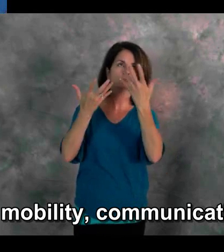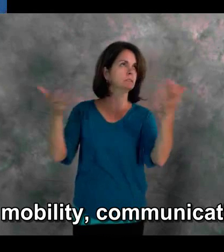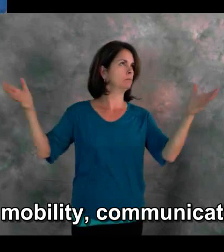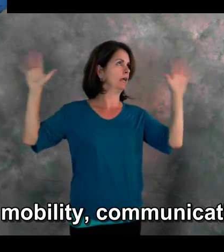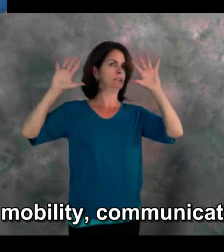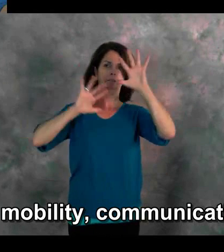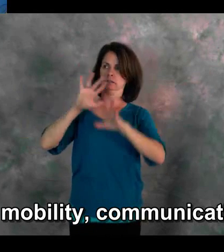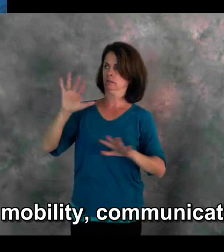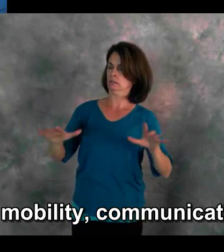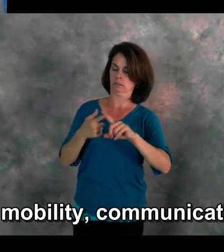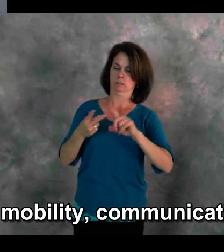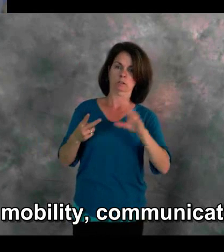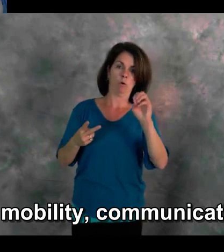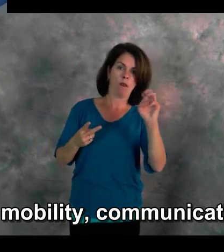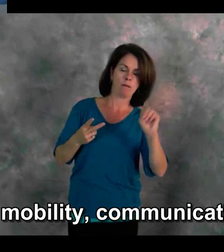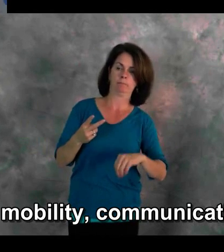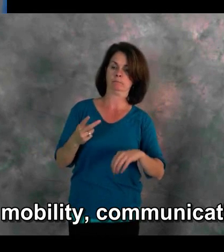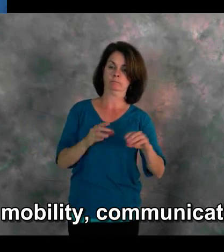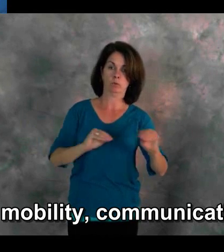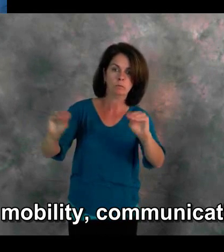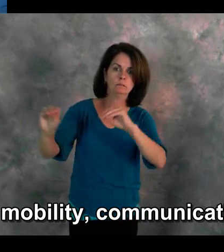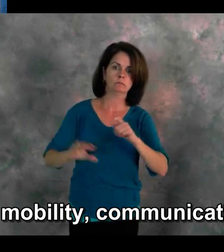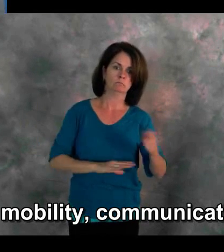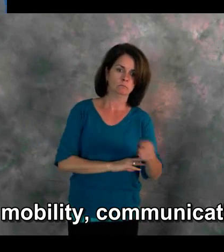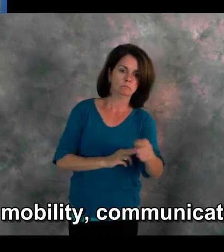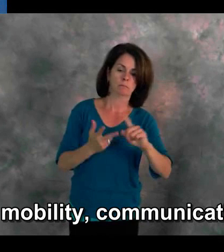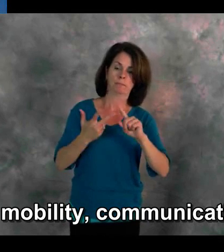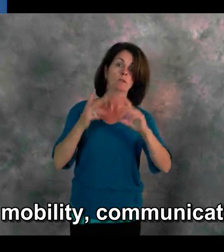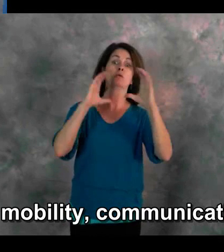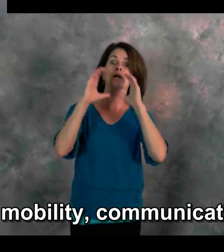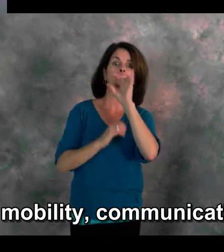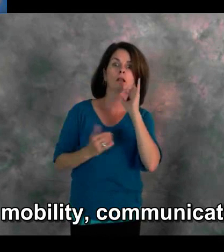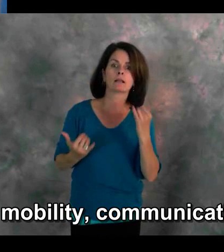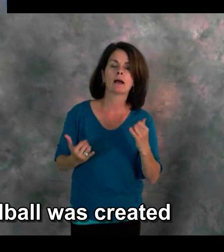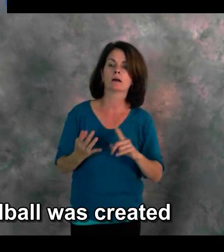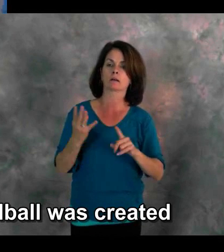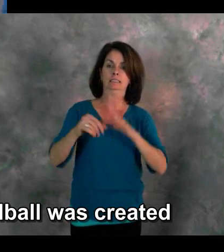spatial awareness, orientation and mobility, communication,